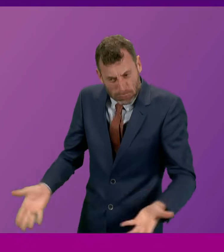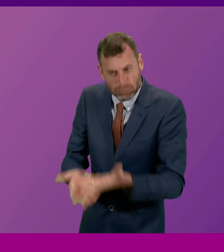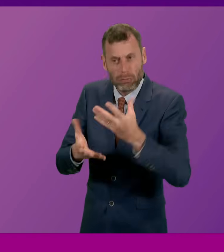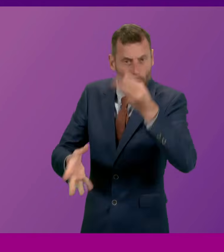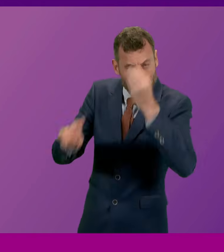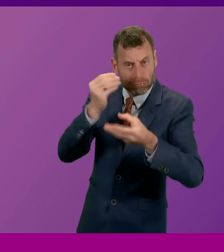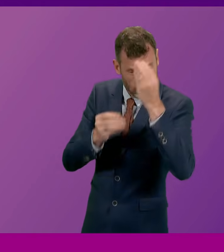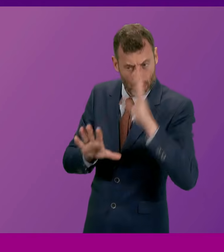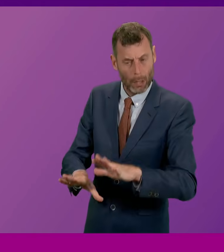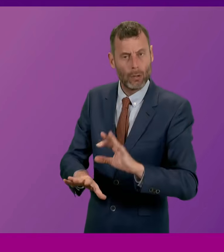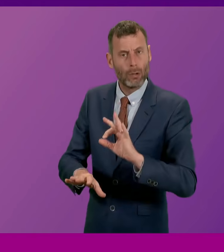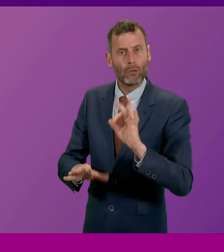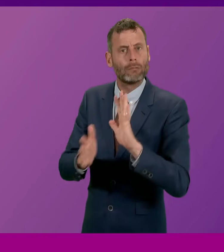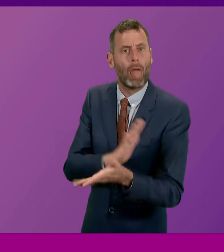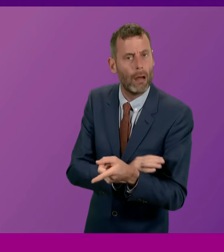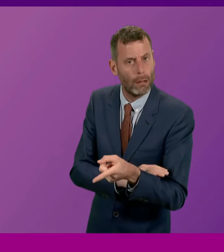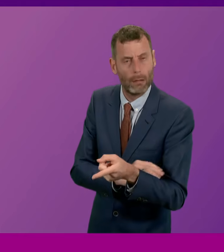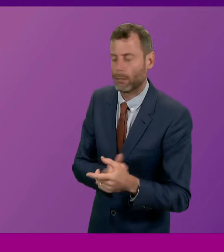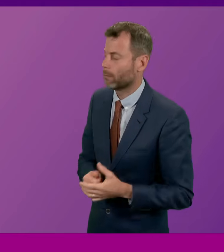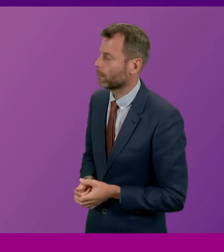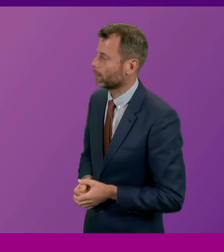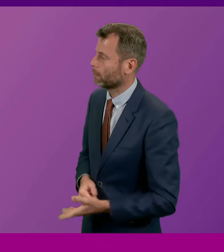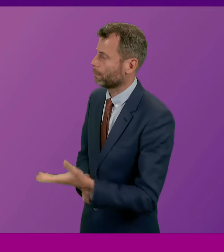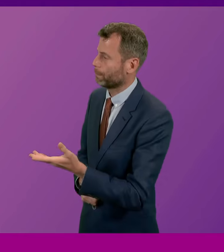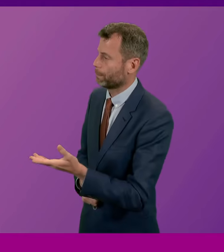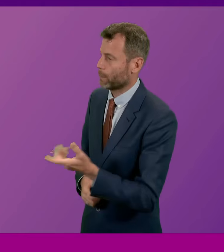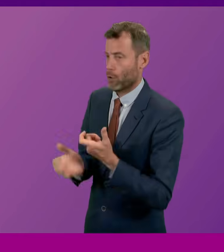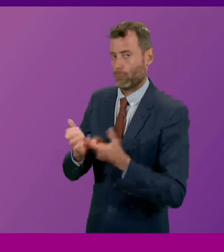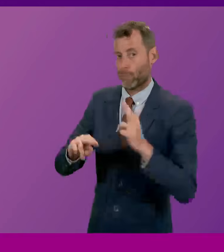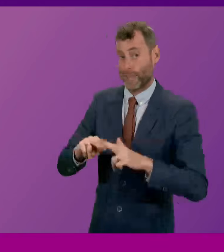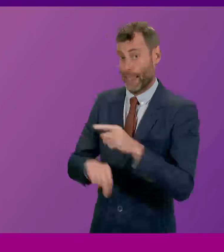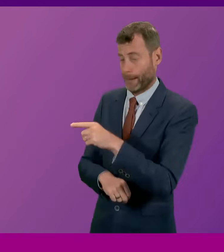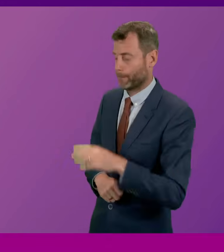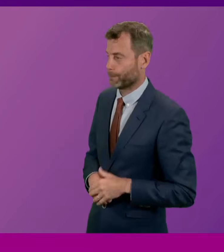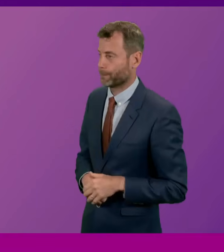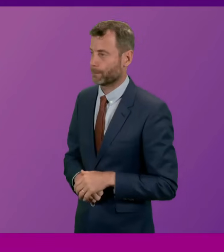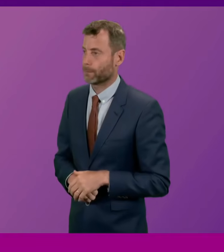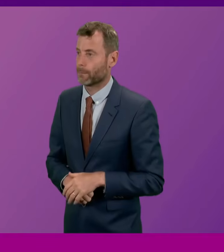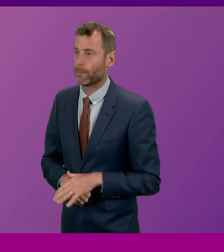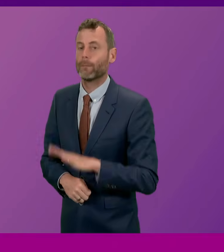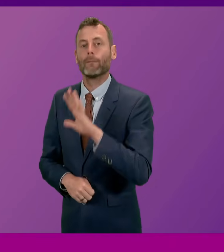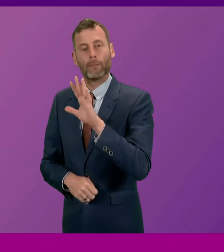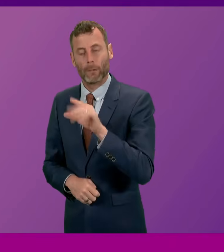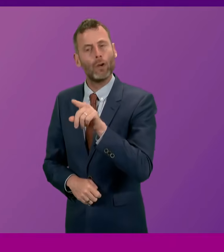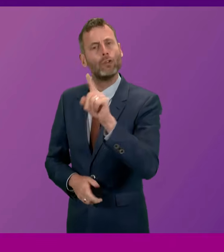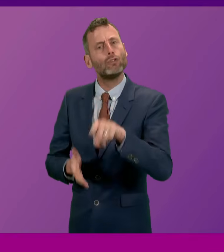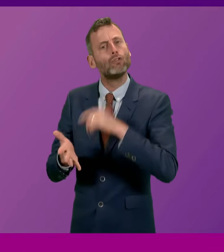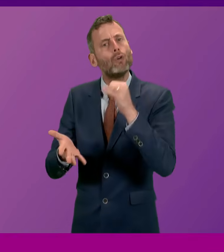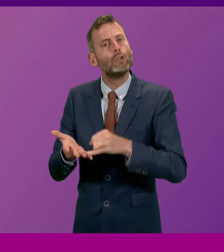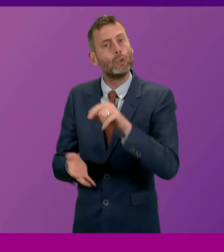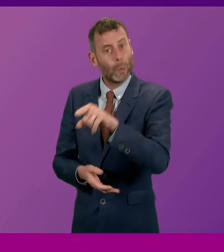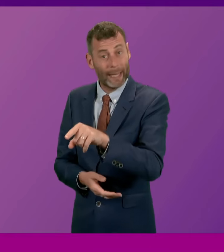well in their schools are able to prosper in their education. Russell Finlay. Well, if John Swinney had